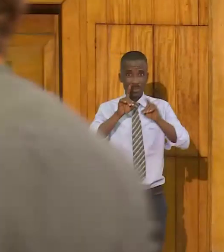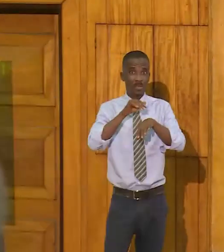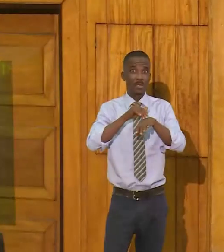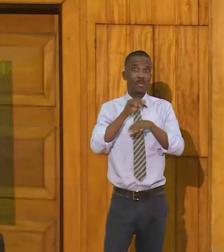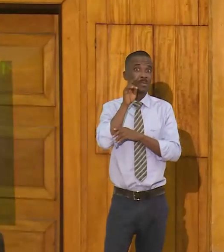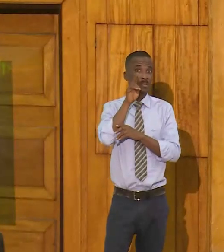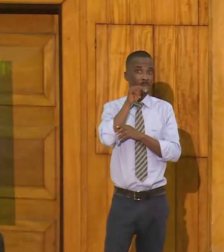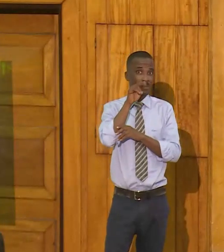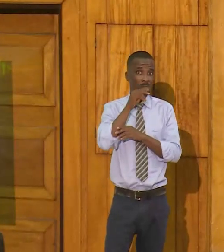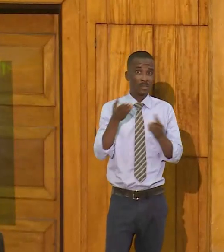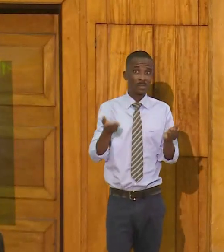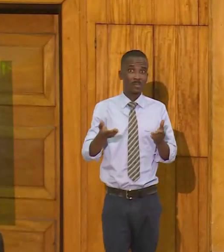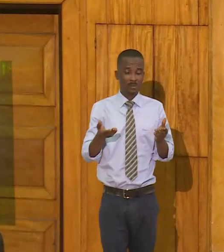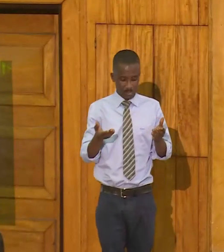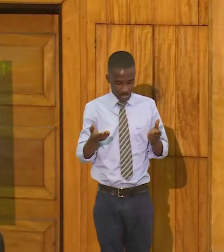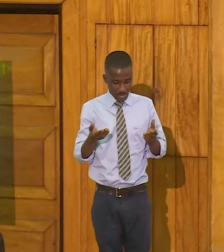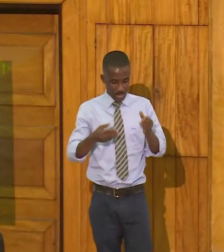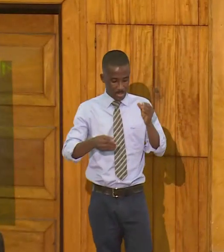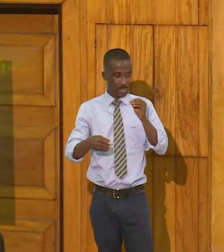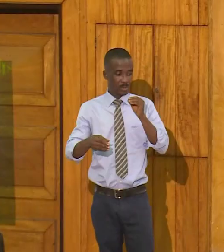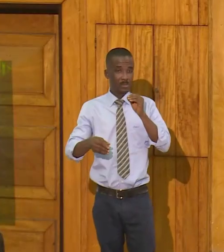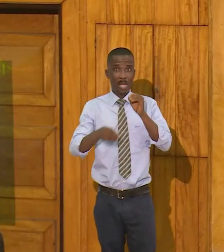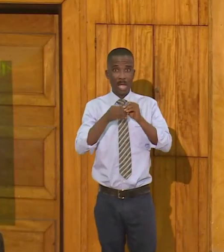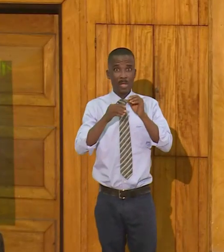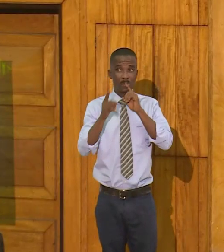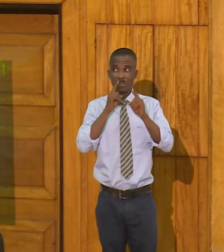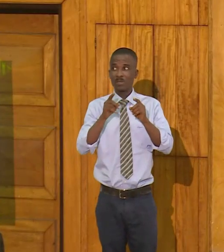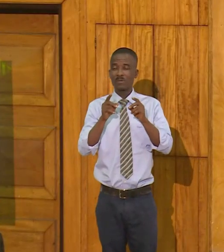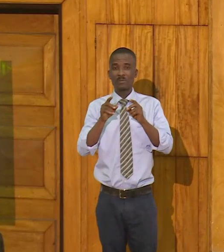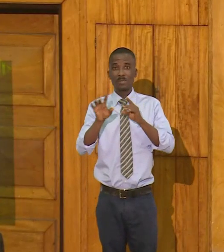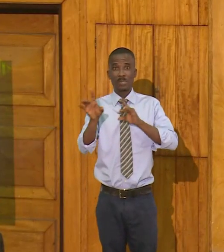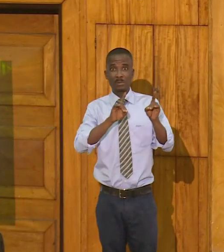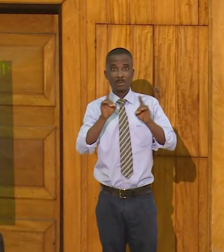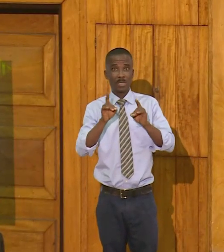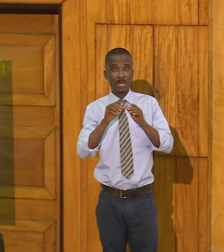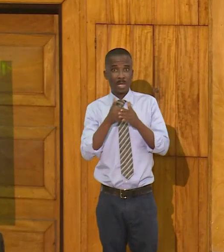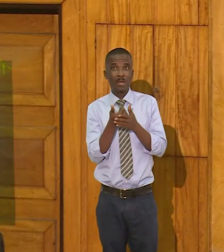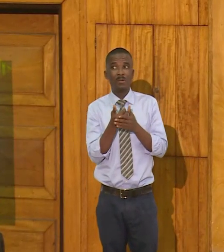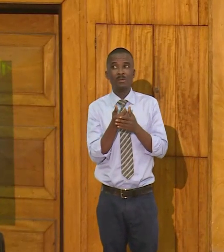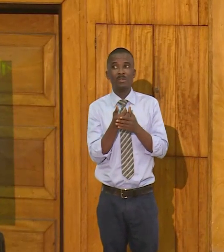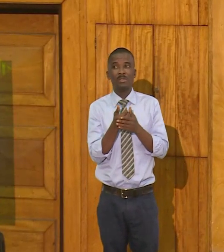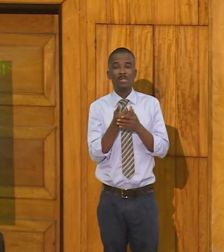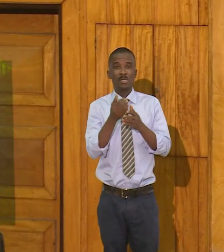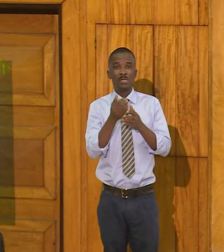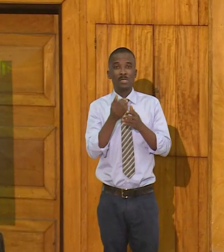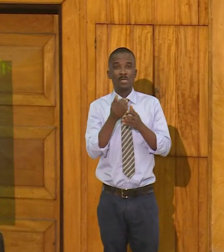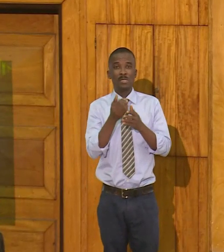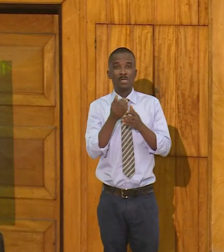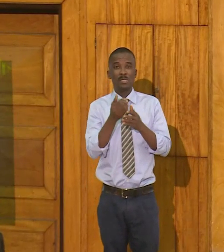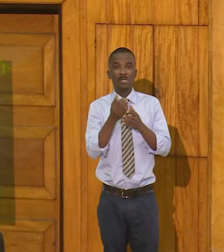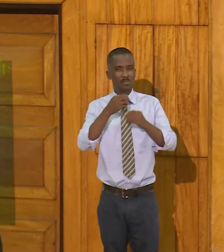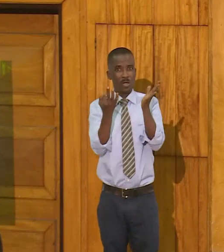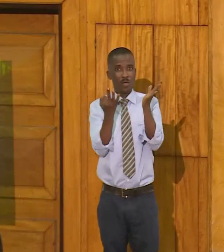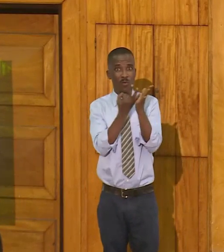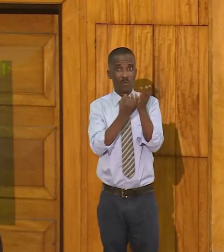Again, I'd like to also add that this work was done by the now defunct, with funding from the